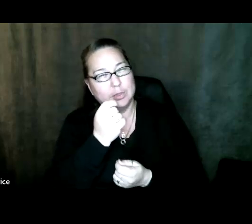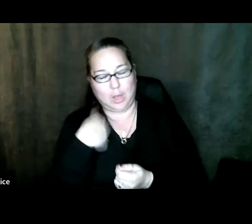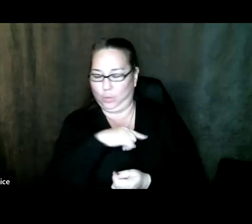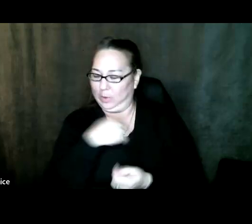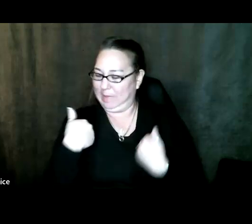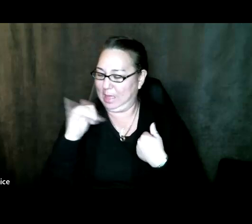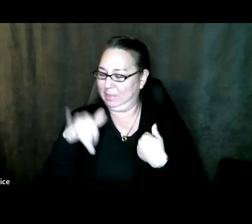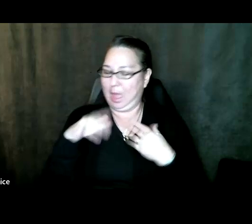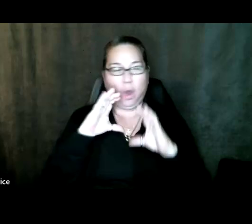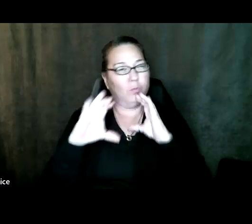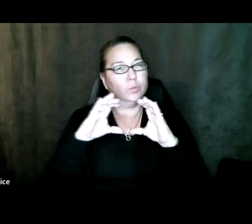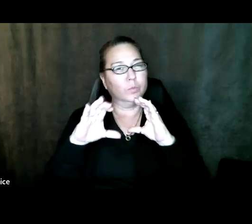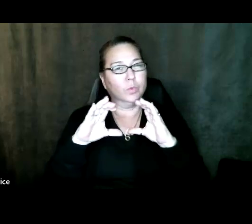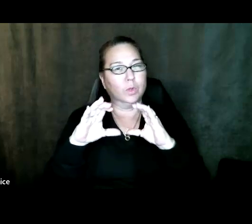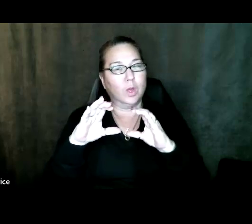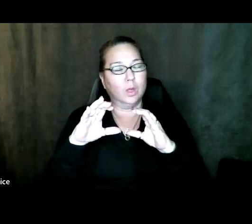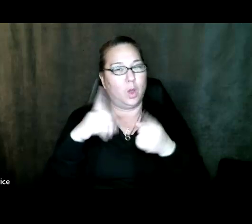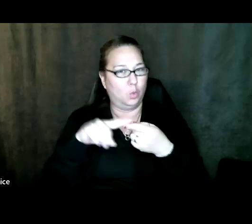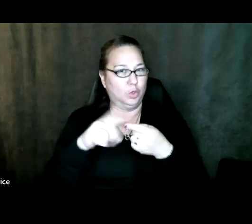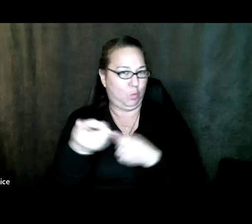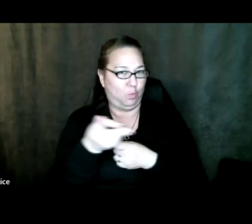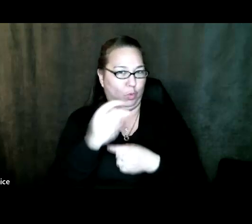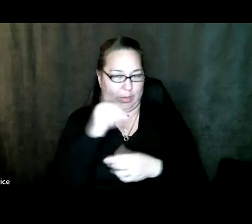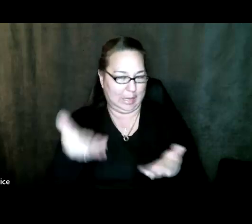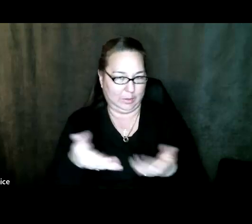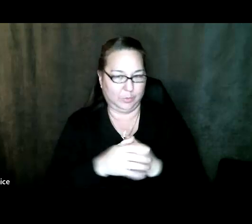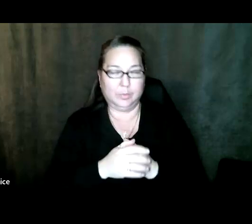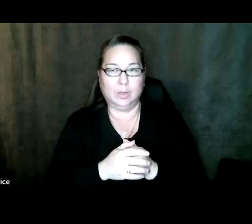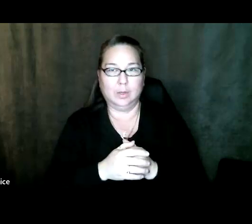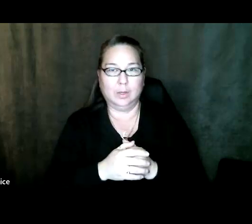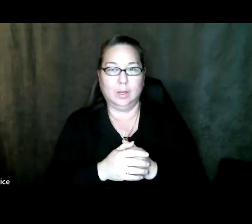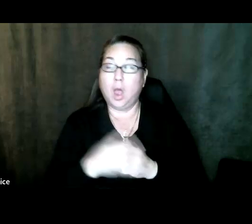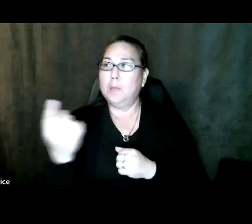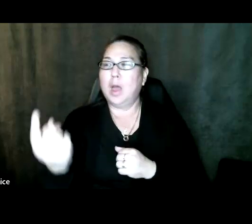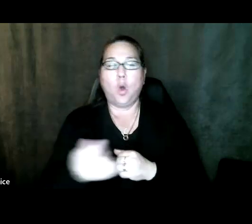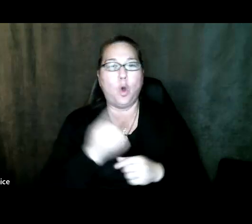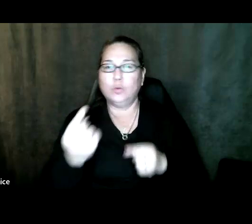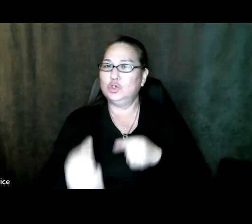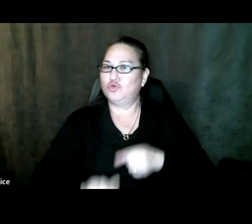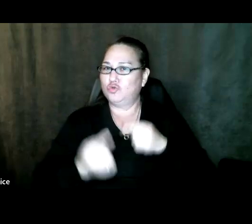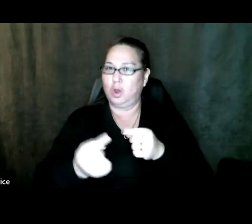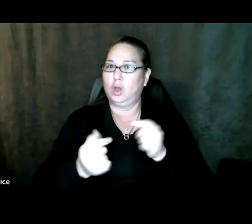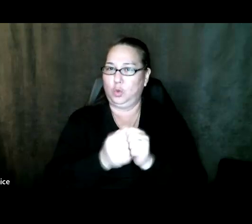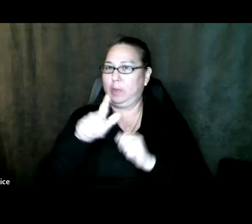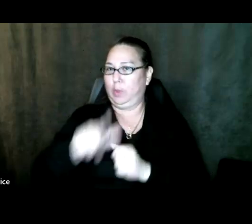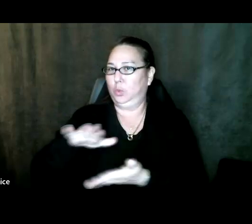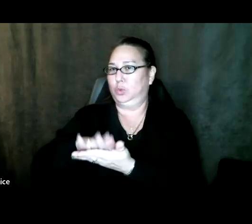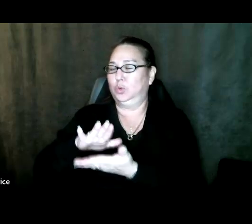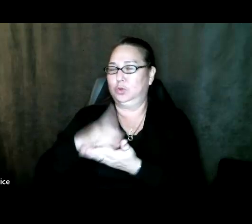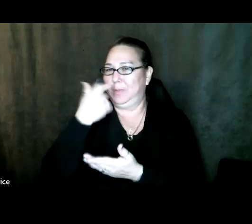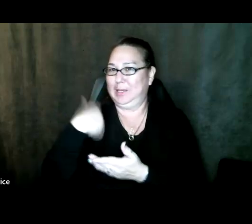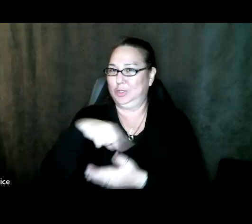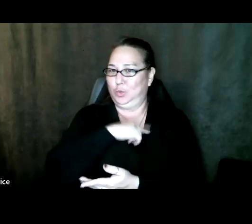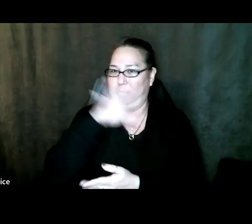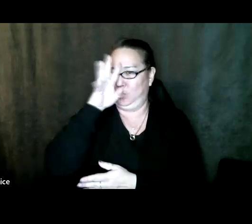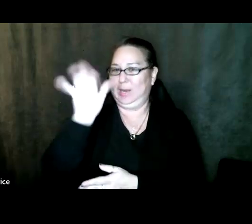when both of you were not here, but it is my struggle always in talking about transformation schools, because there is this category we've created